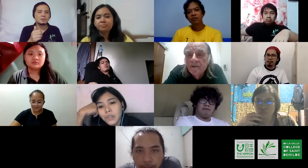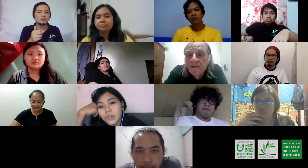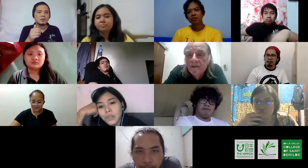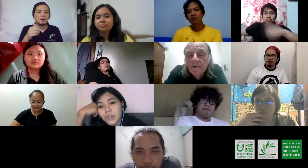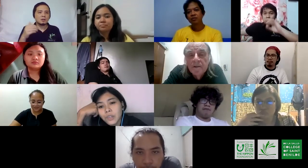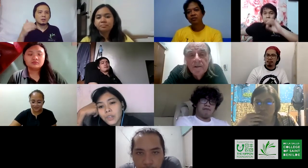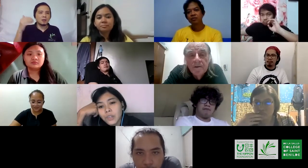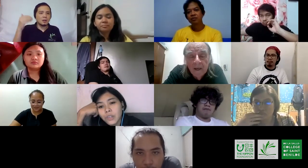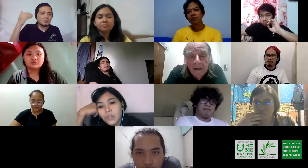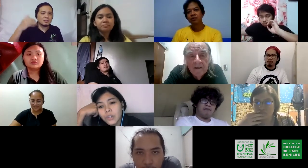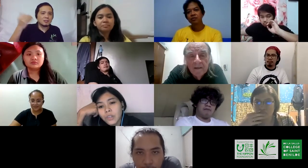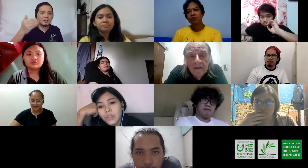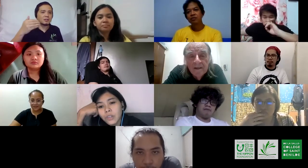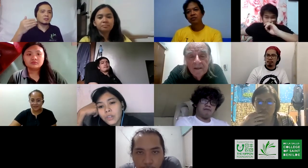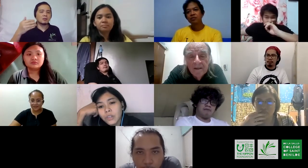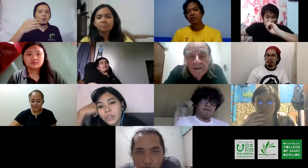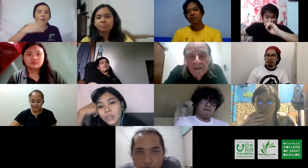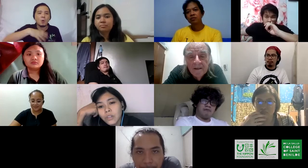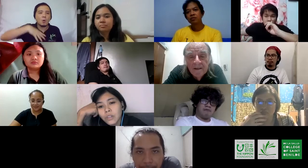sister, right?